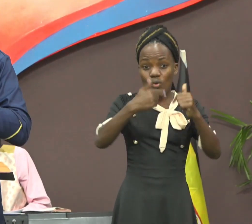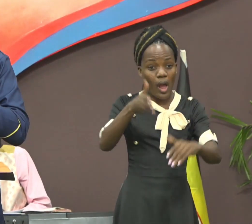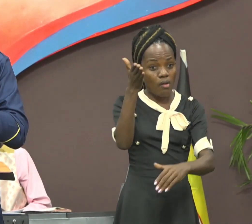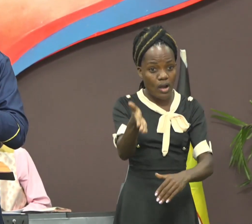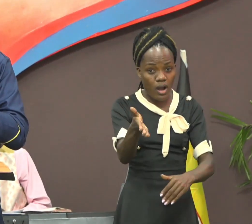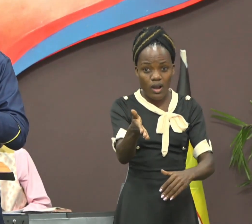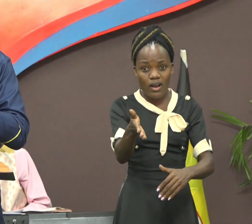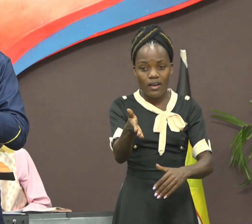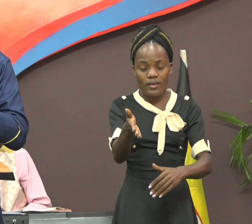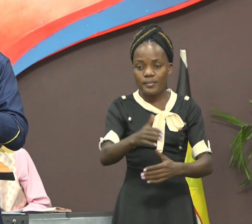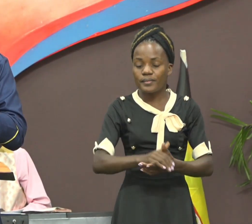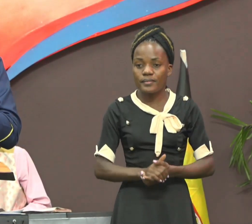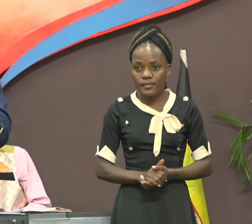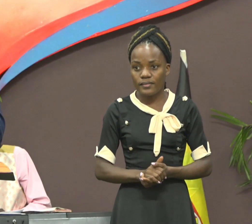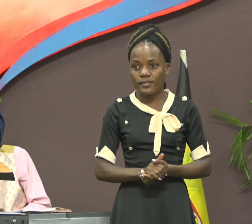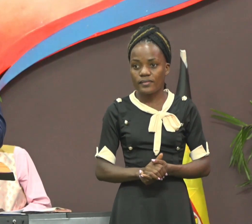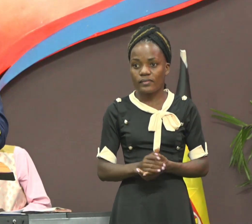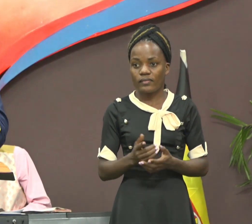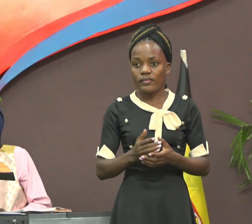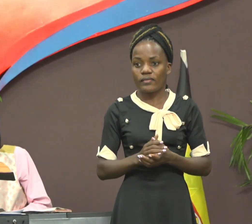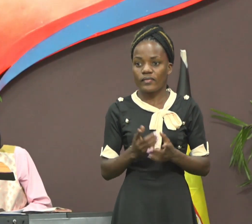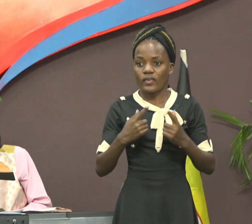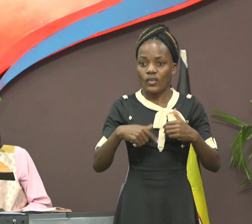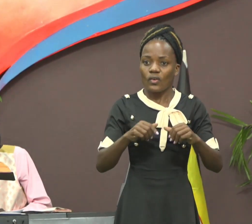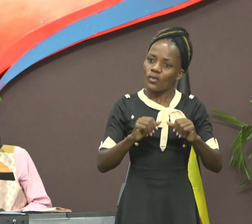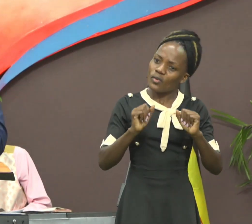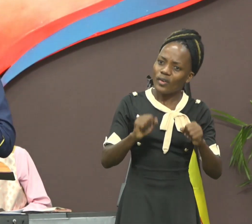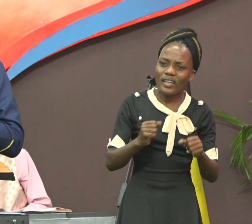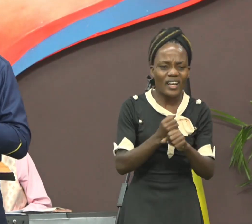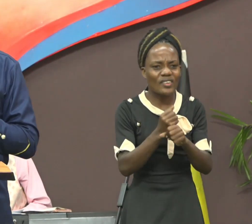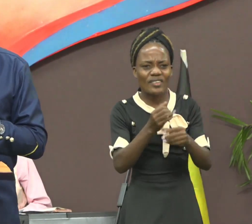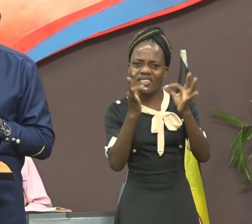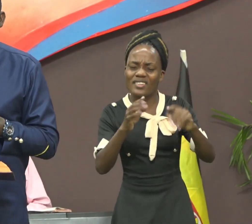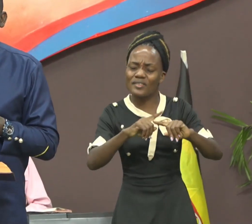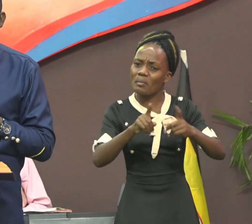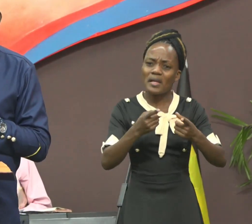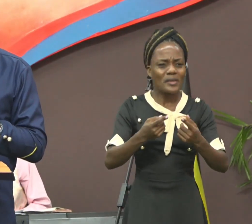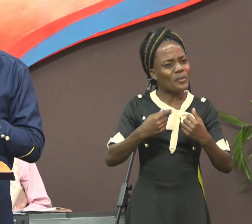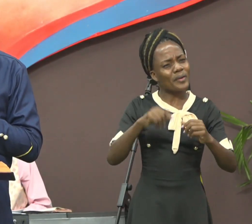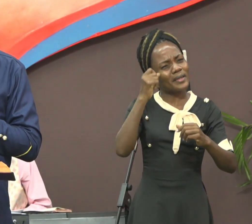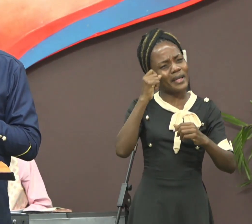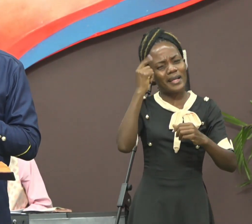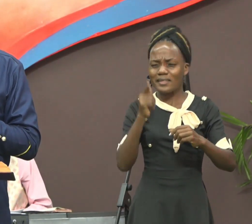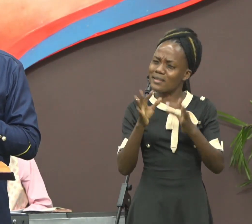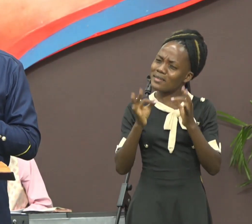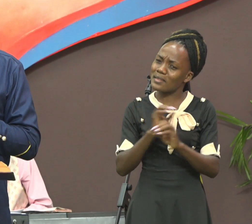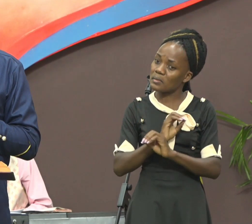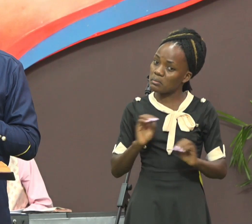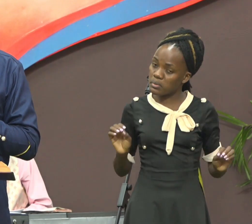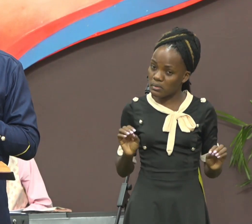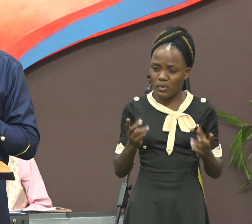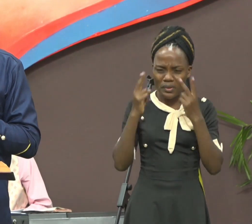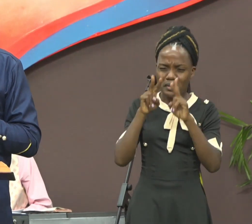alive. Tuina ebintu ebi tubitambuza bitukolera nite tubiraba. We have things that help us move in this life but you don't see